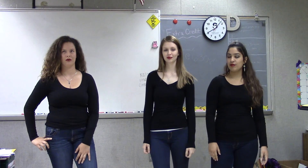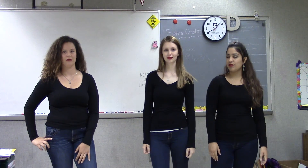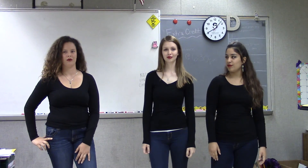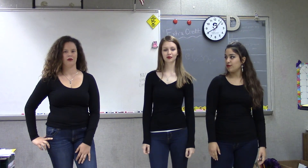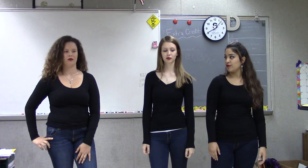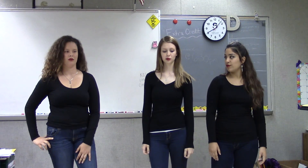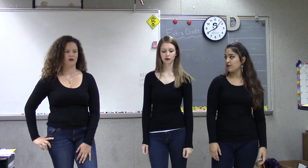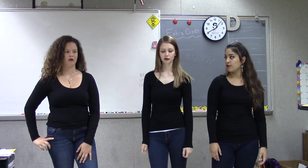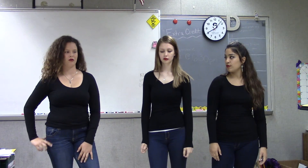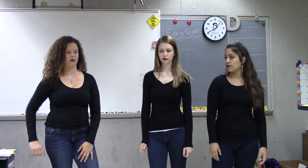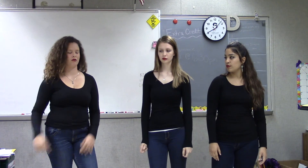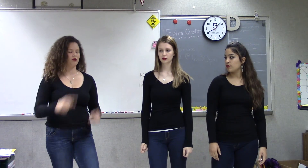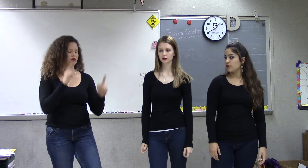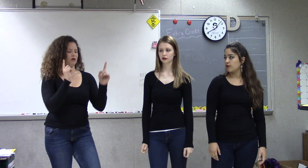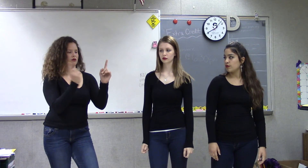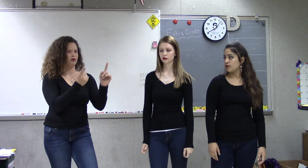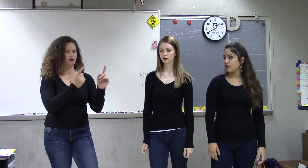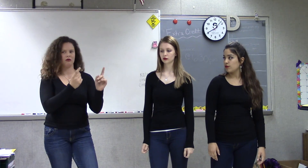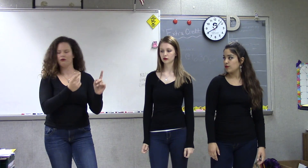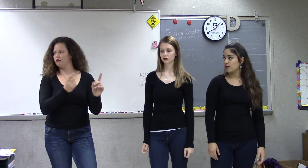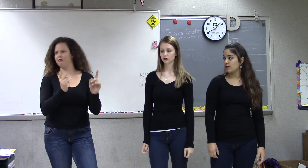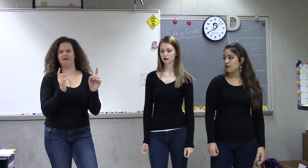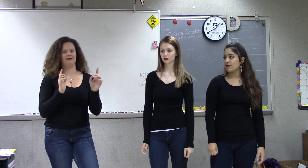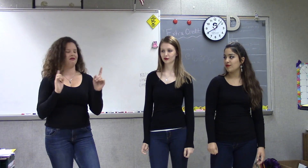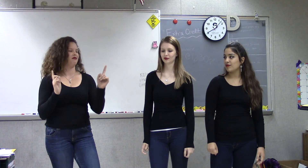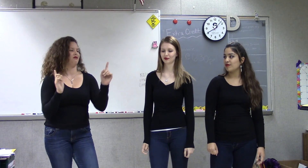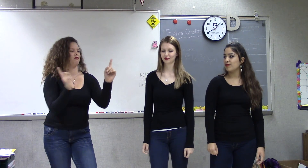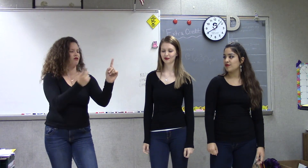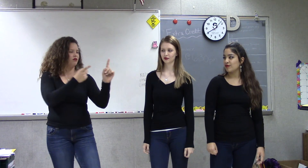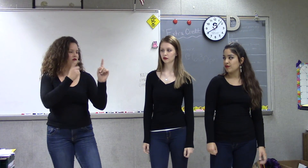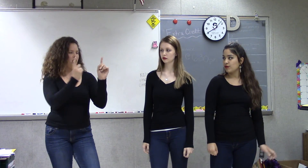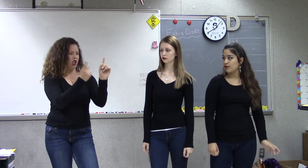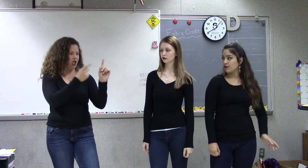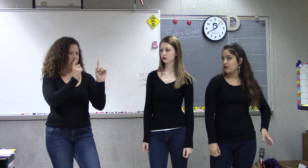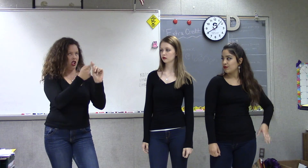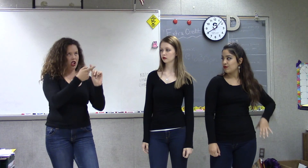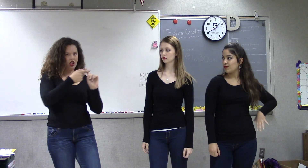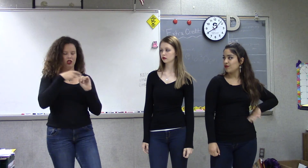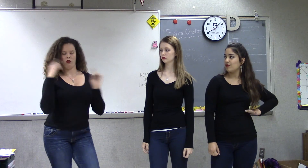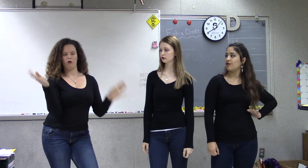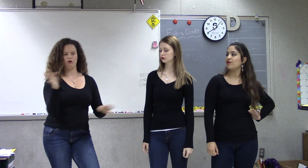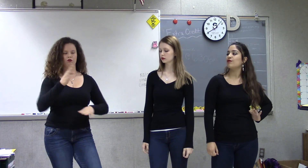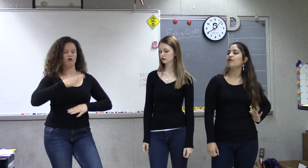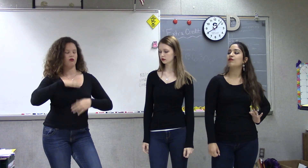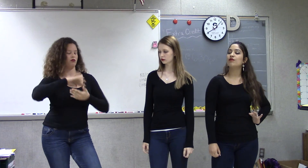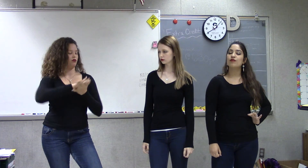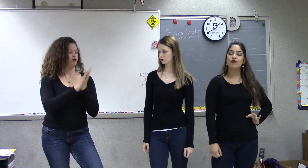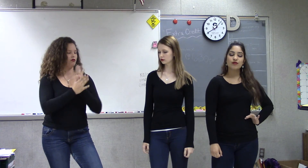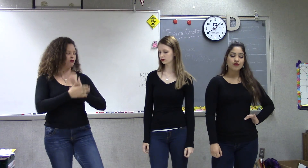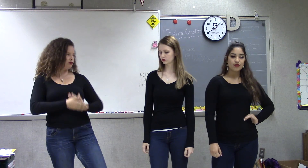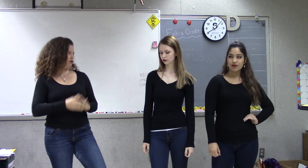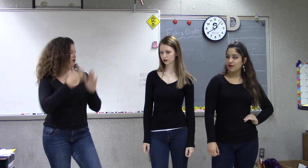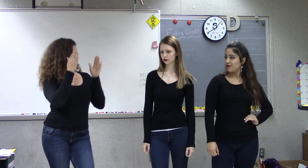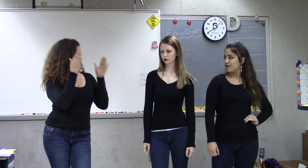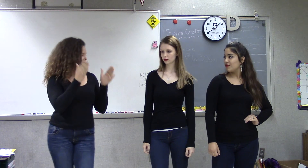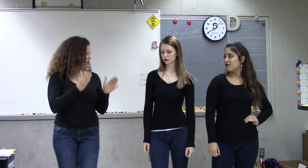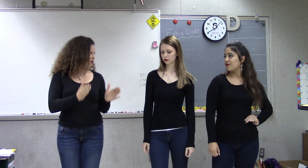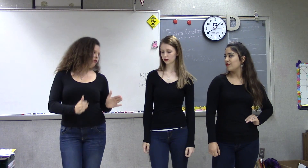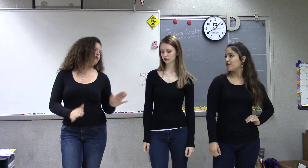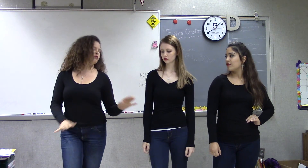Imple, the only way to get what you want is to become a human yourself.